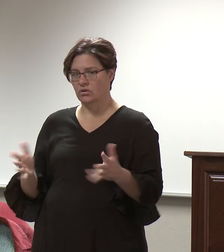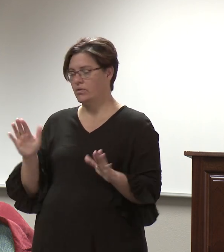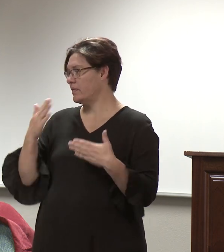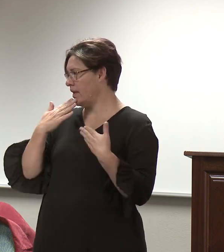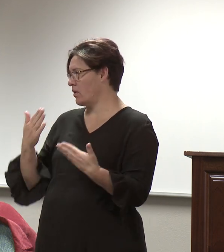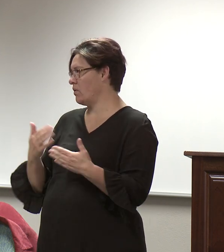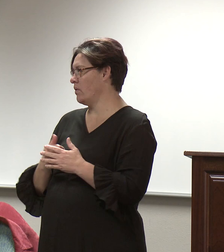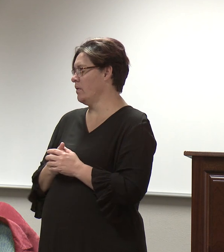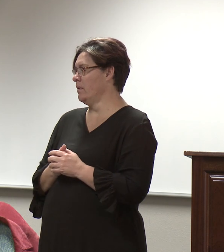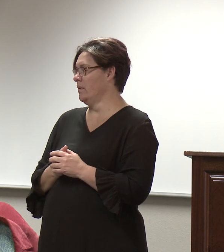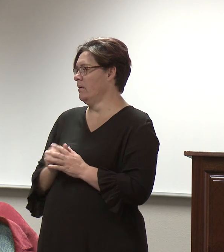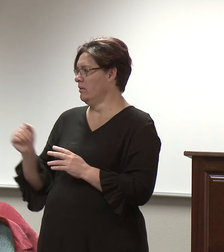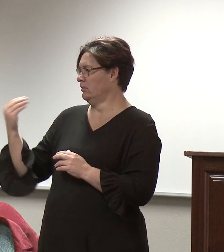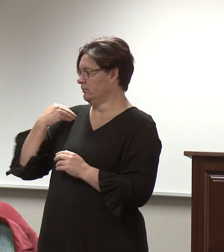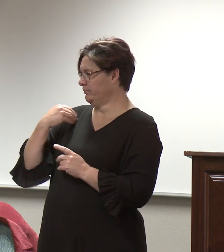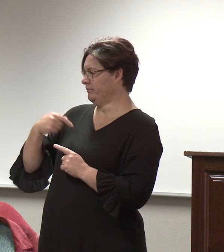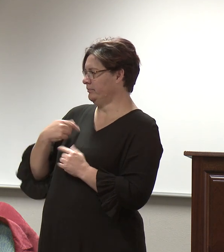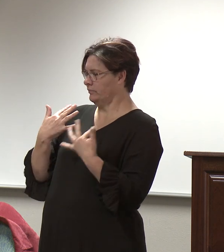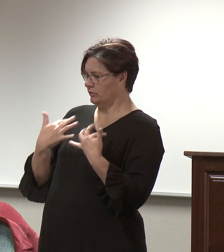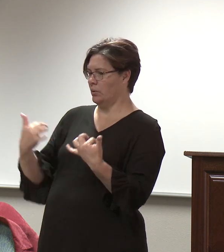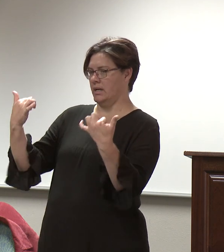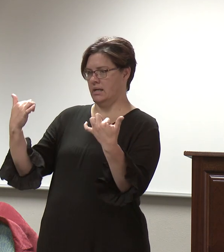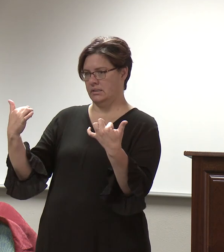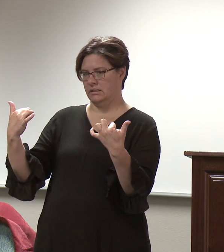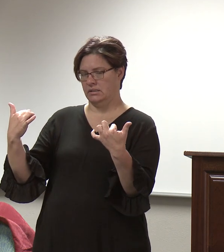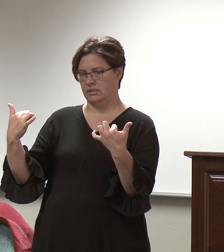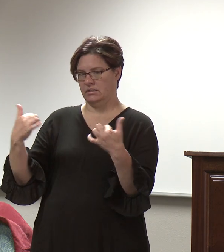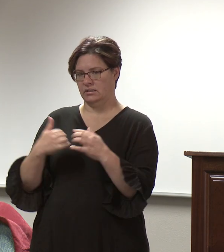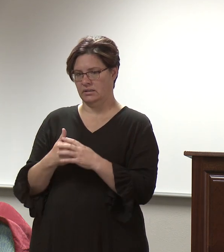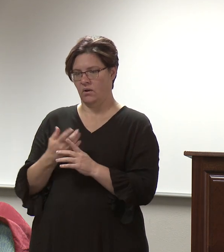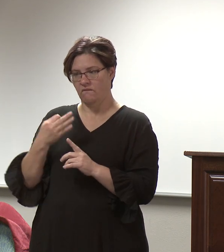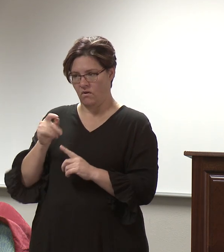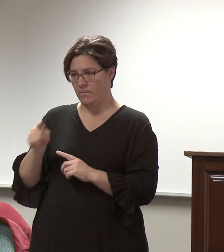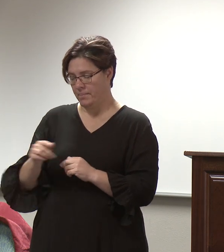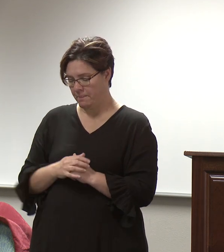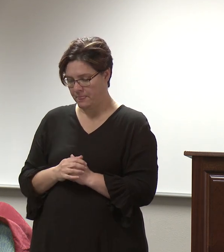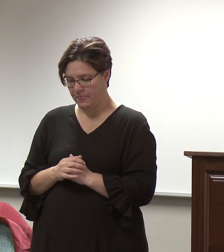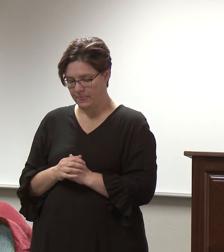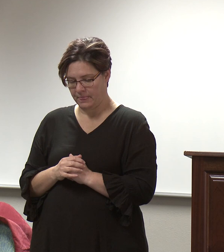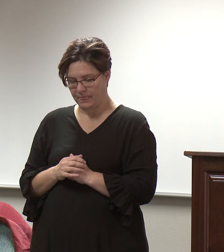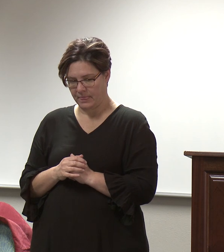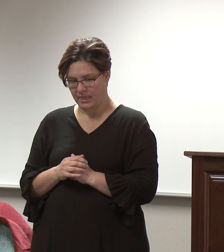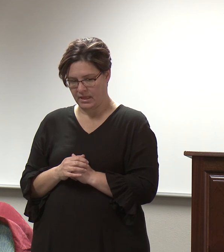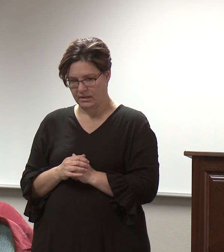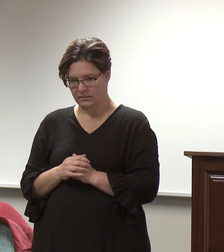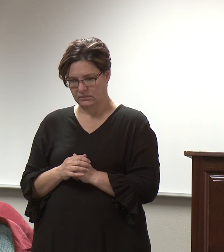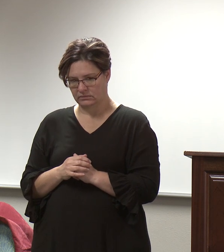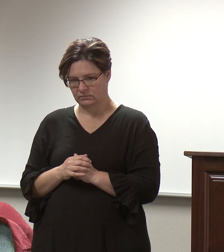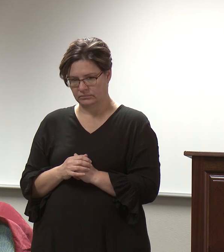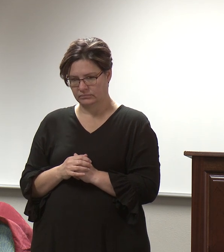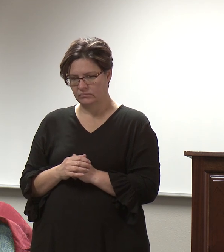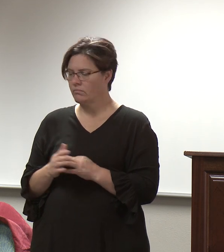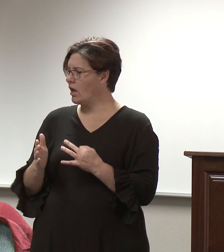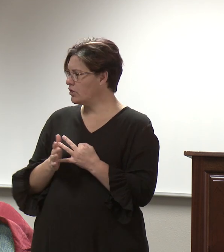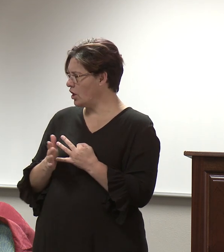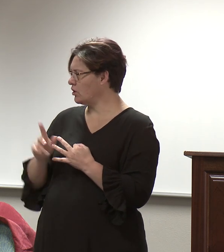Thank you for reminding the audience of that. Yes, as to the third question,